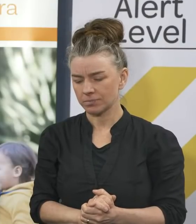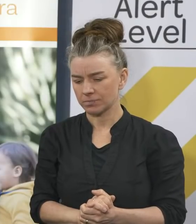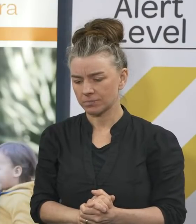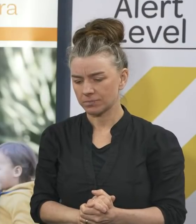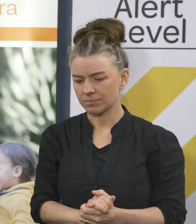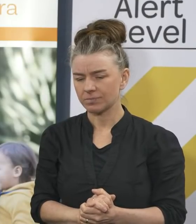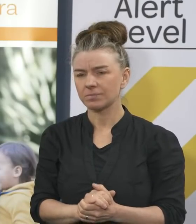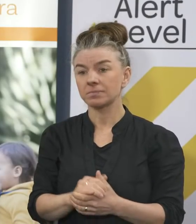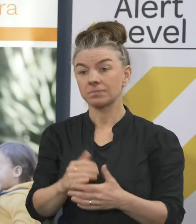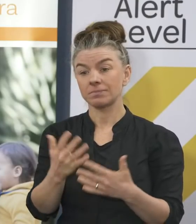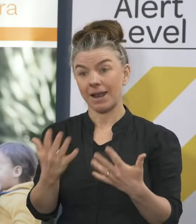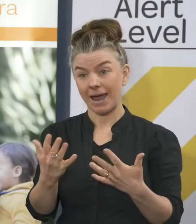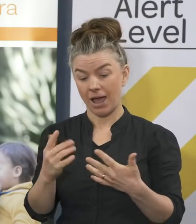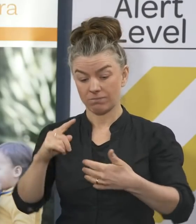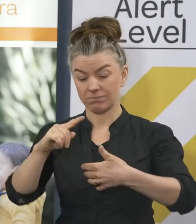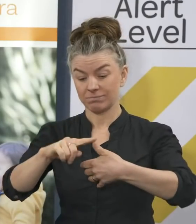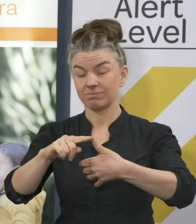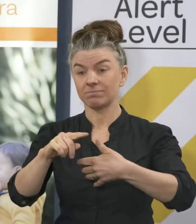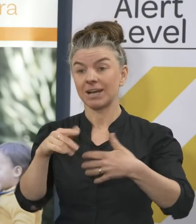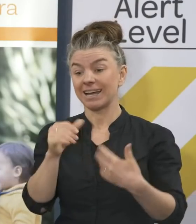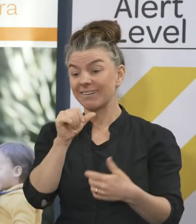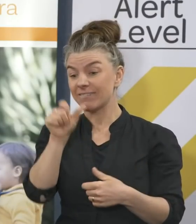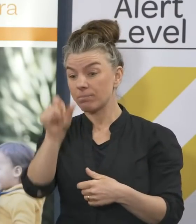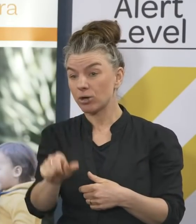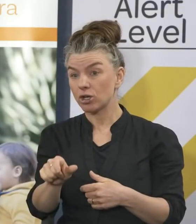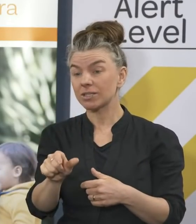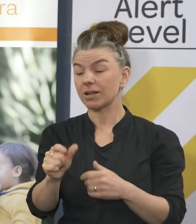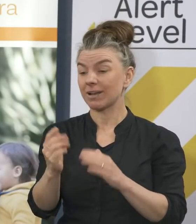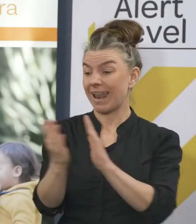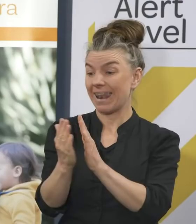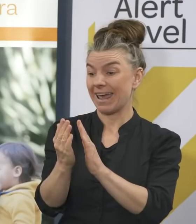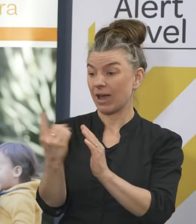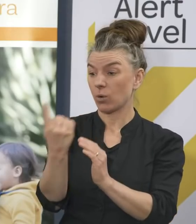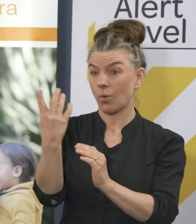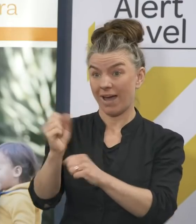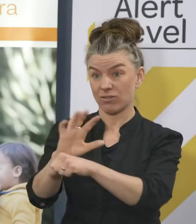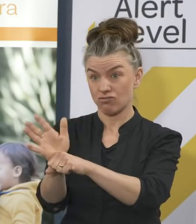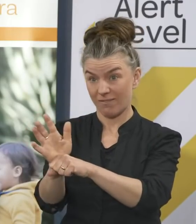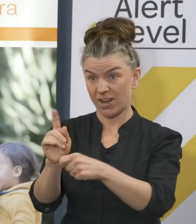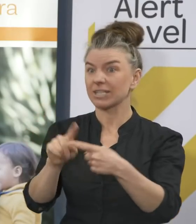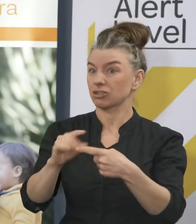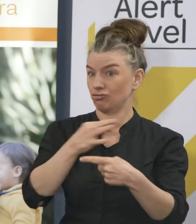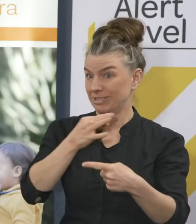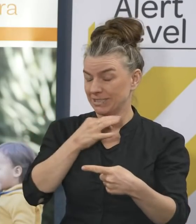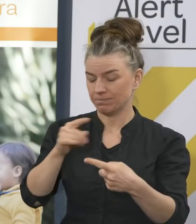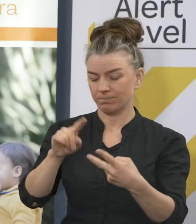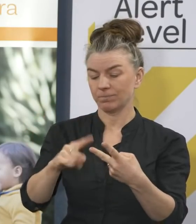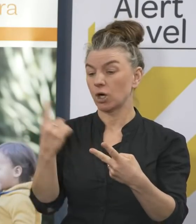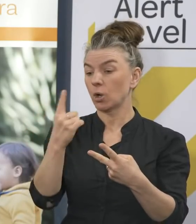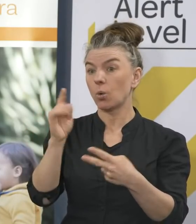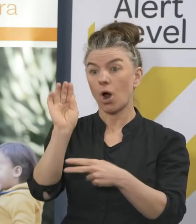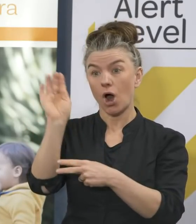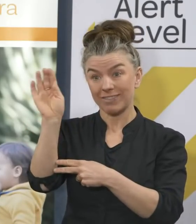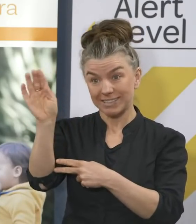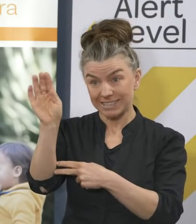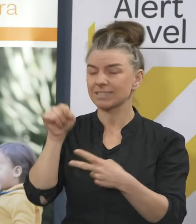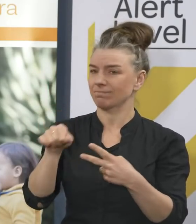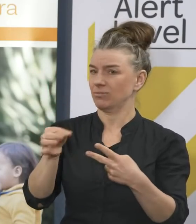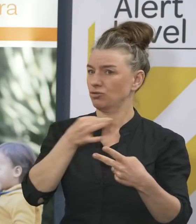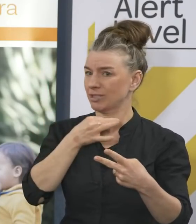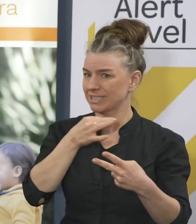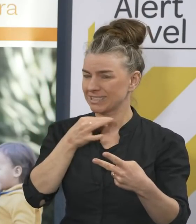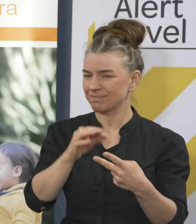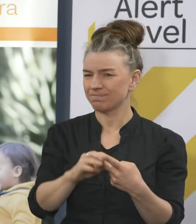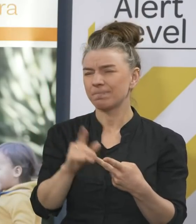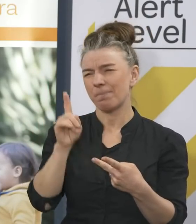14 days. That includes contact with a confirmed or probable case, international travel, although as we know,